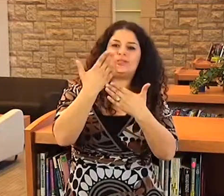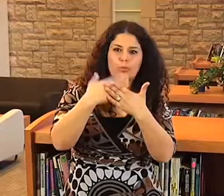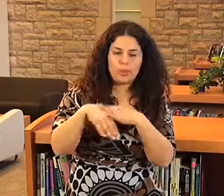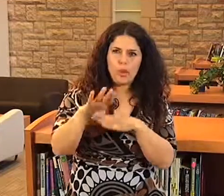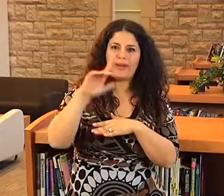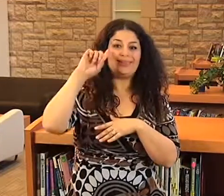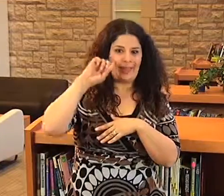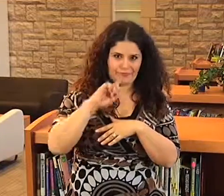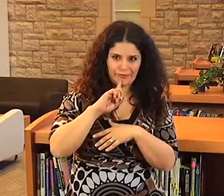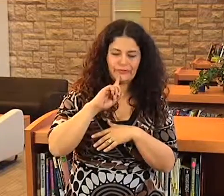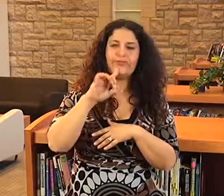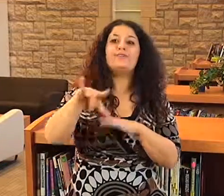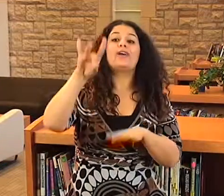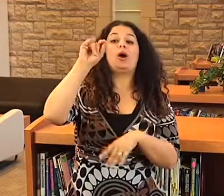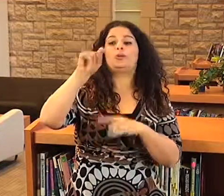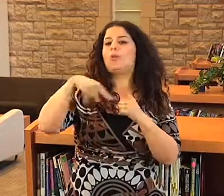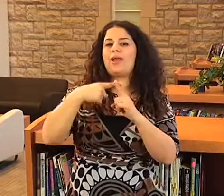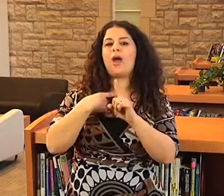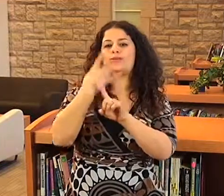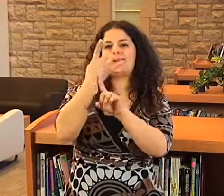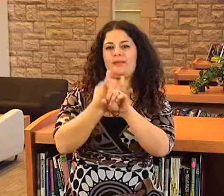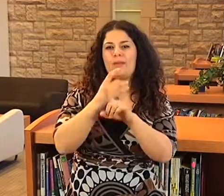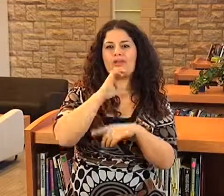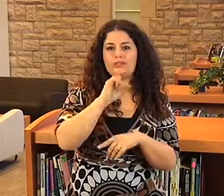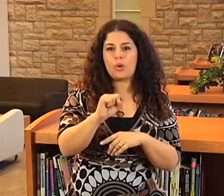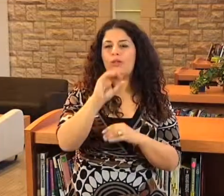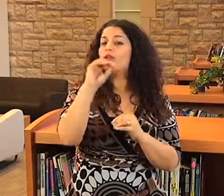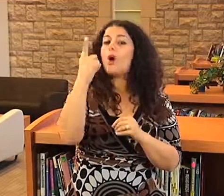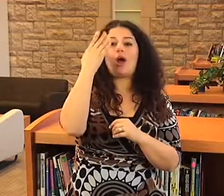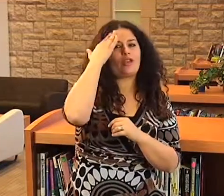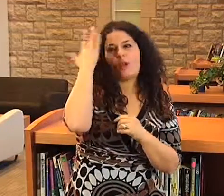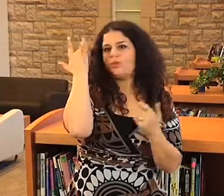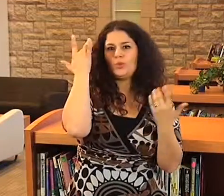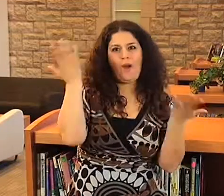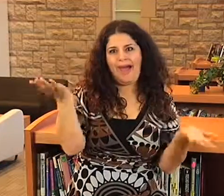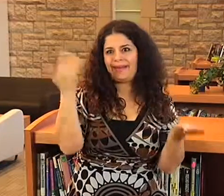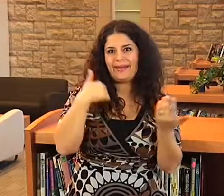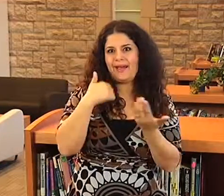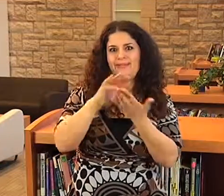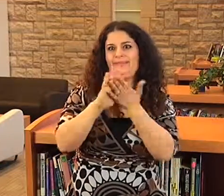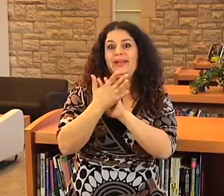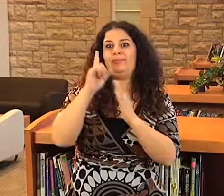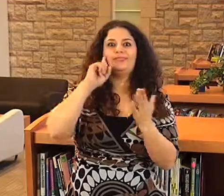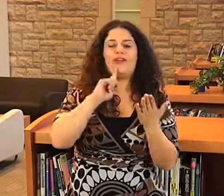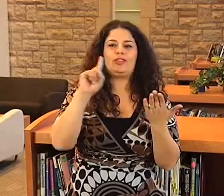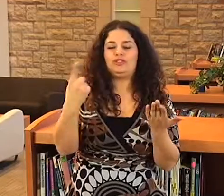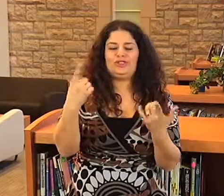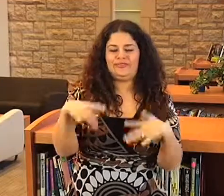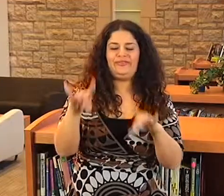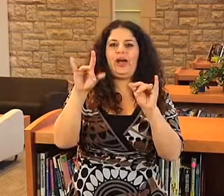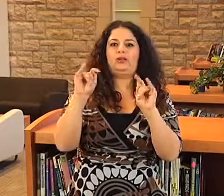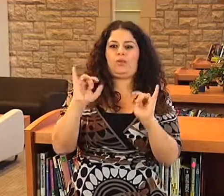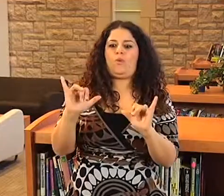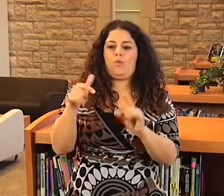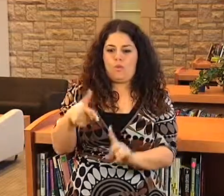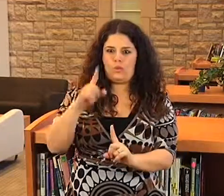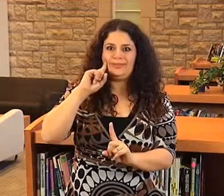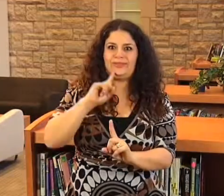Looking back at my upbringing in Israel, my parents found out when I was about 8 months old that I was deaf. They didn't